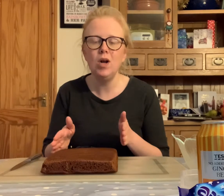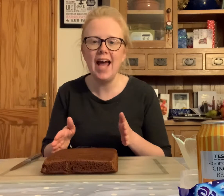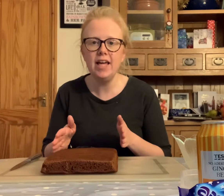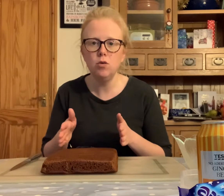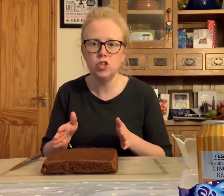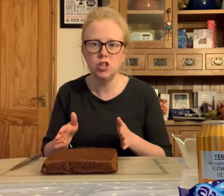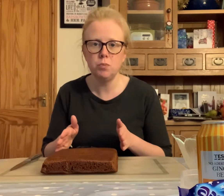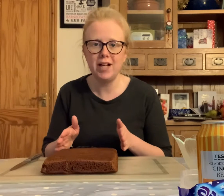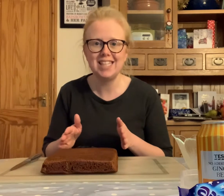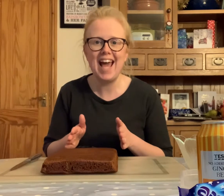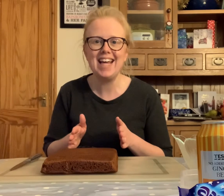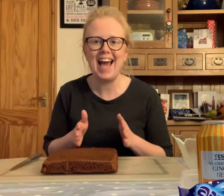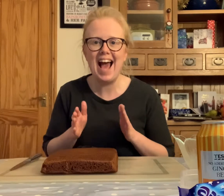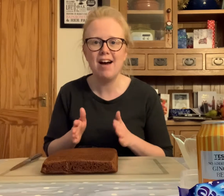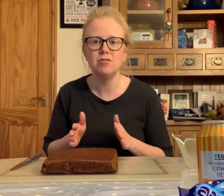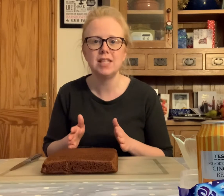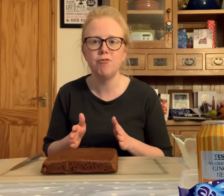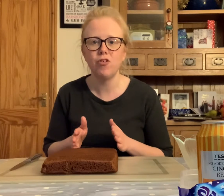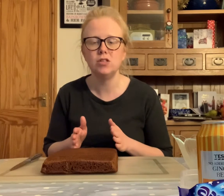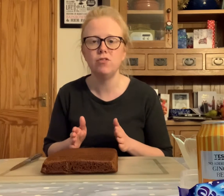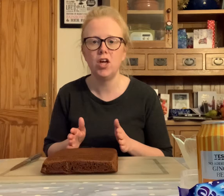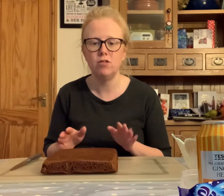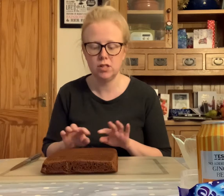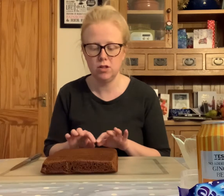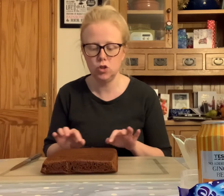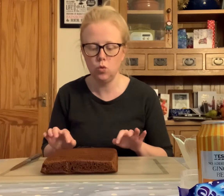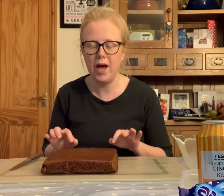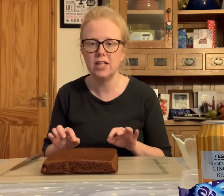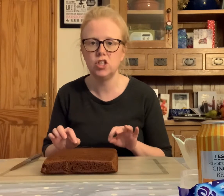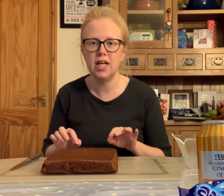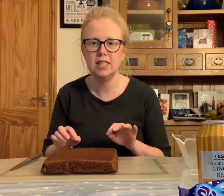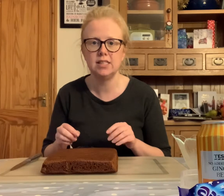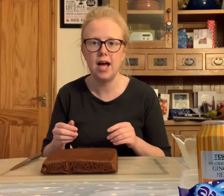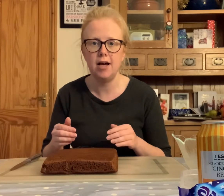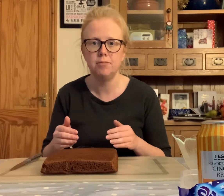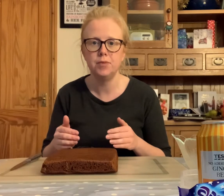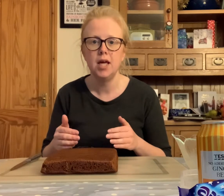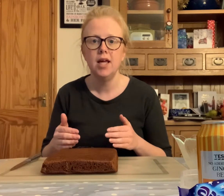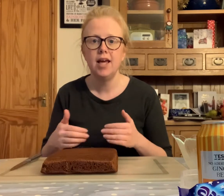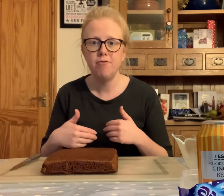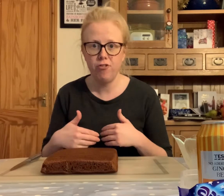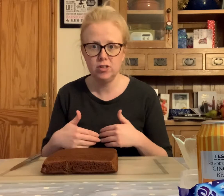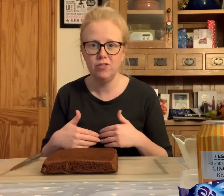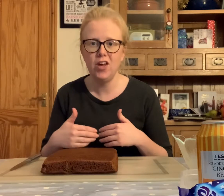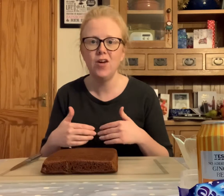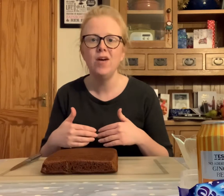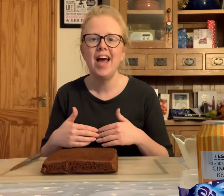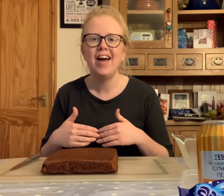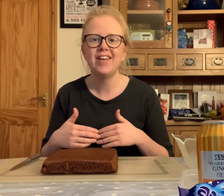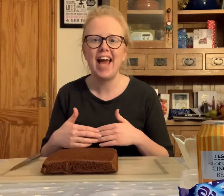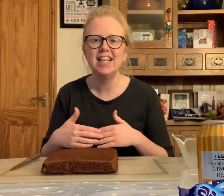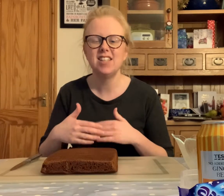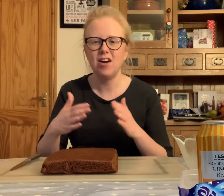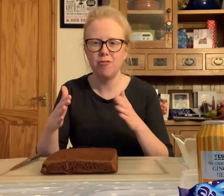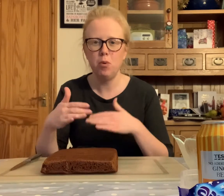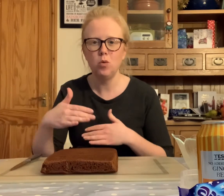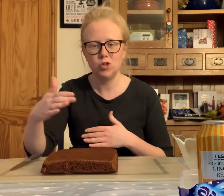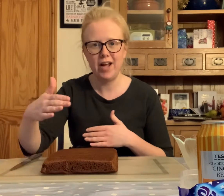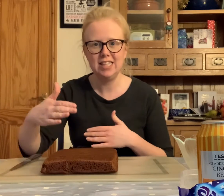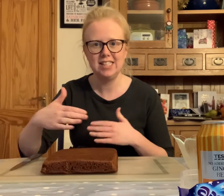your gingerbread cake out in front of you, so the short edge is in front of you, okay, so kind of portrait